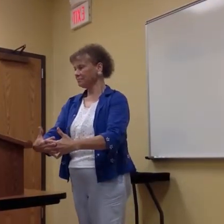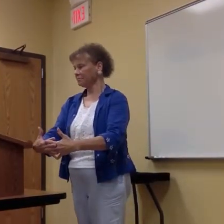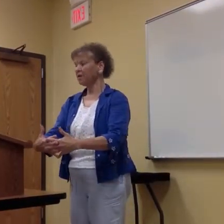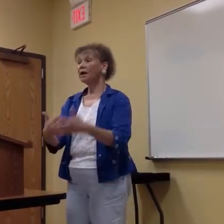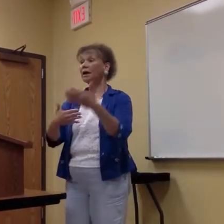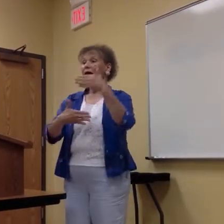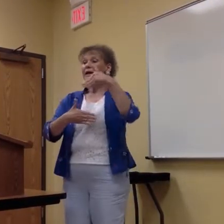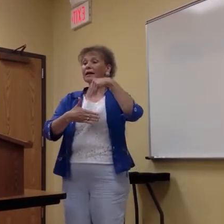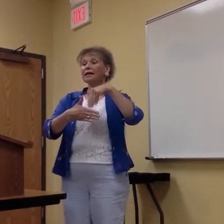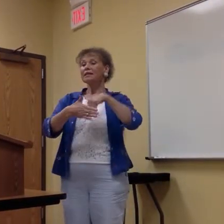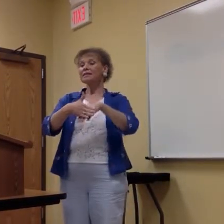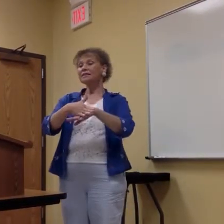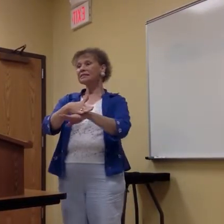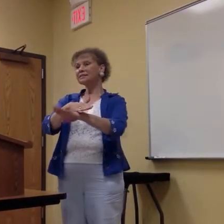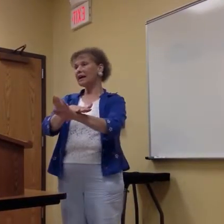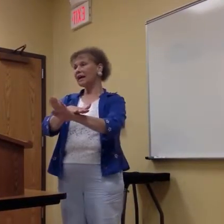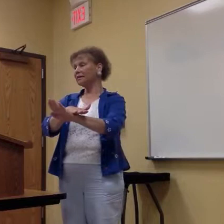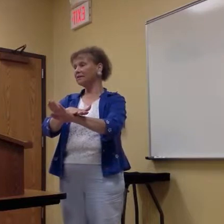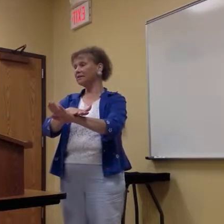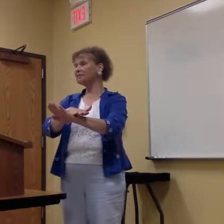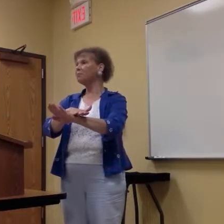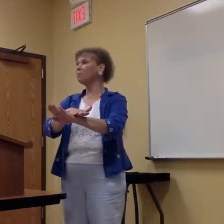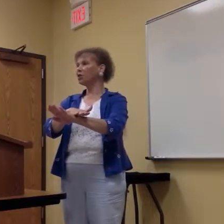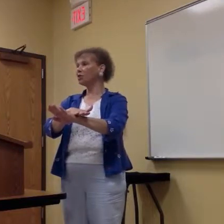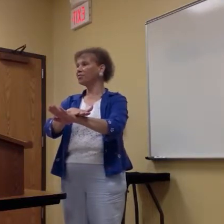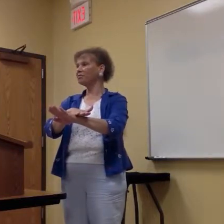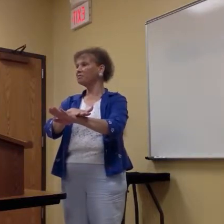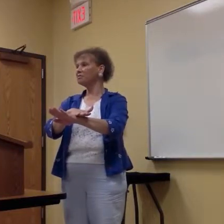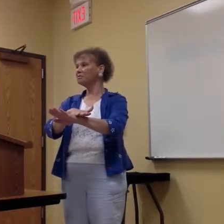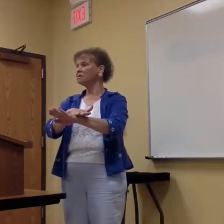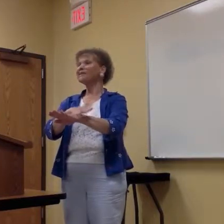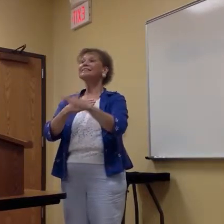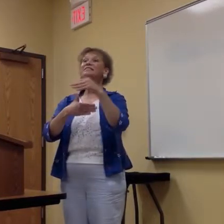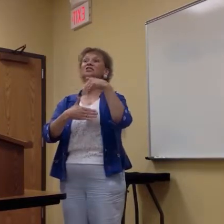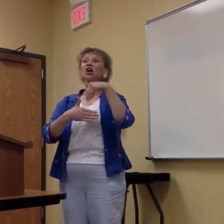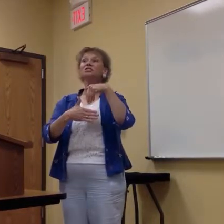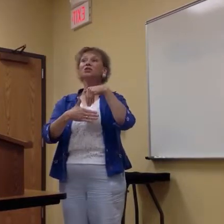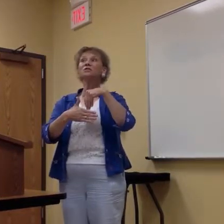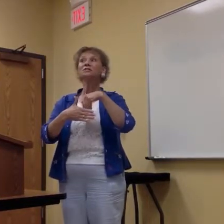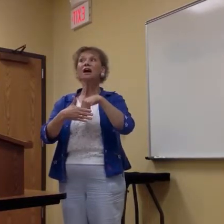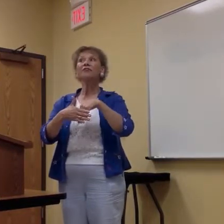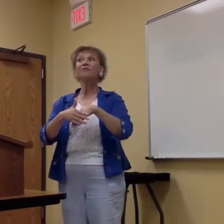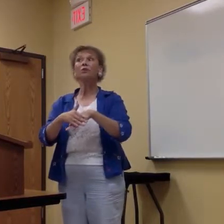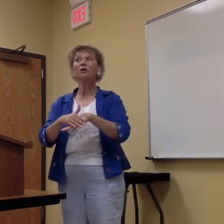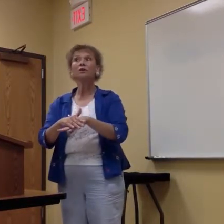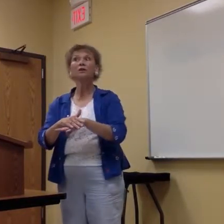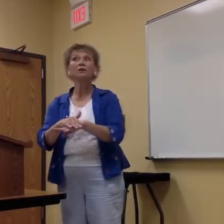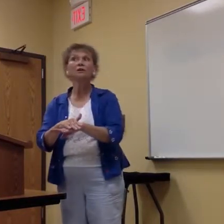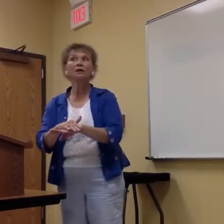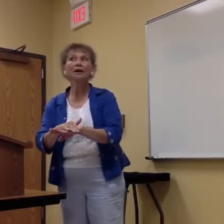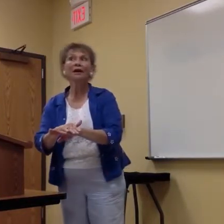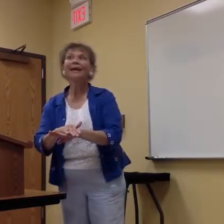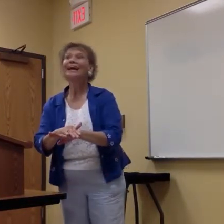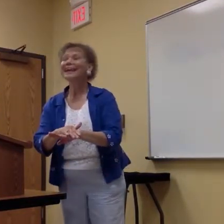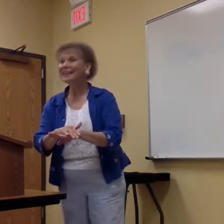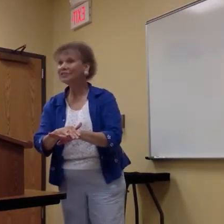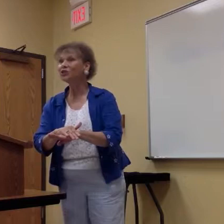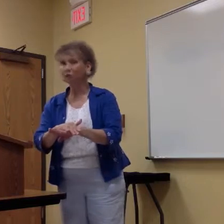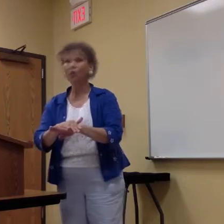This sign is birth. This is also the sign for enter or in, all